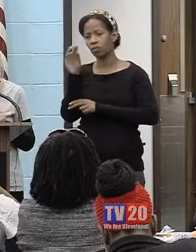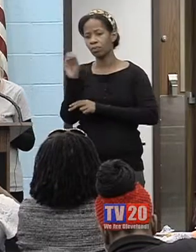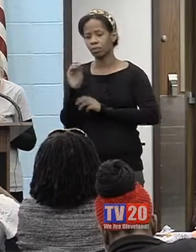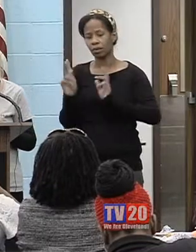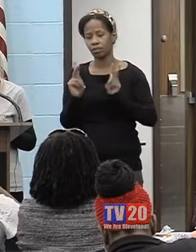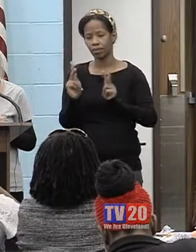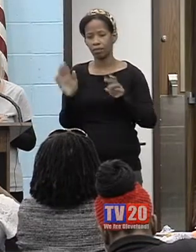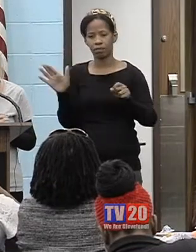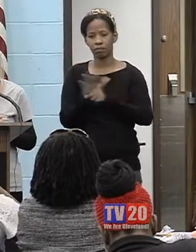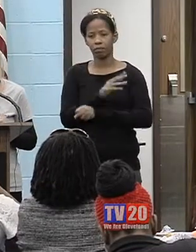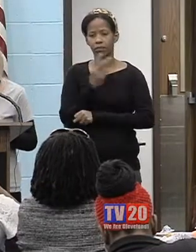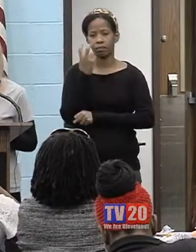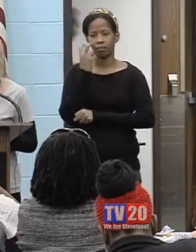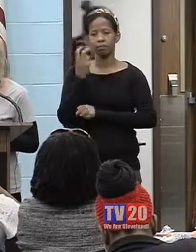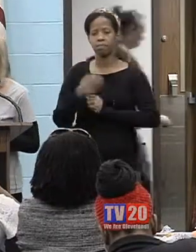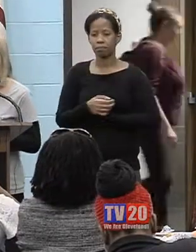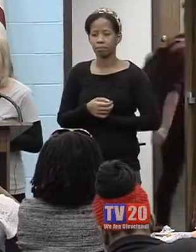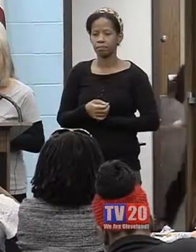without total vision.